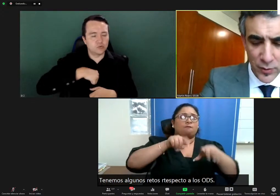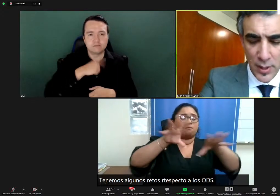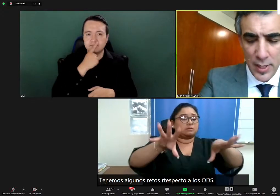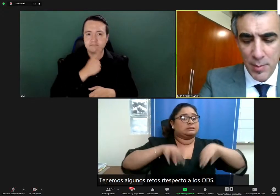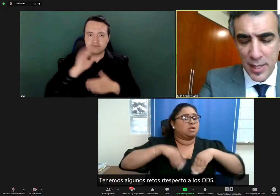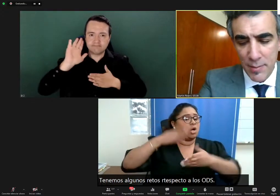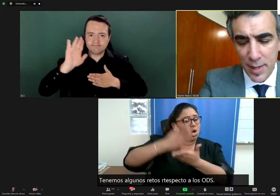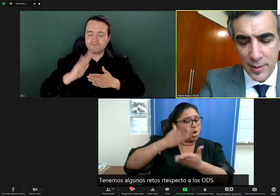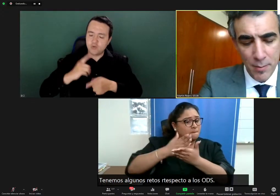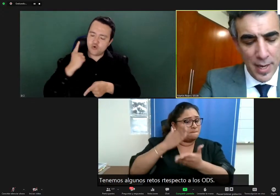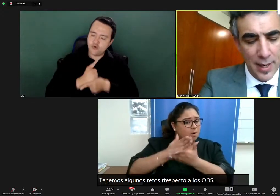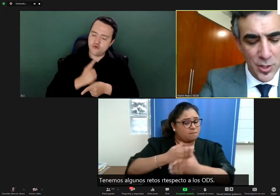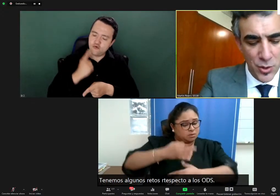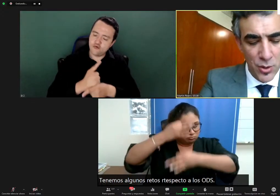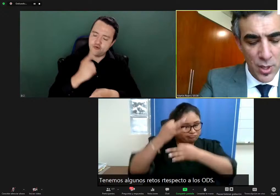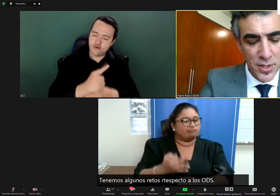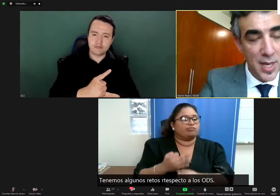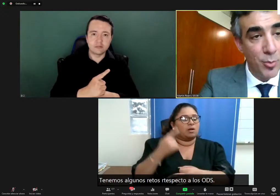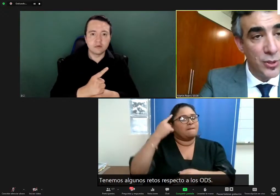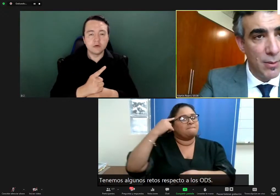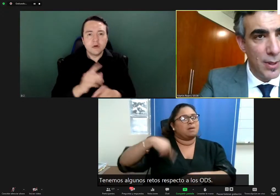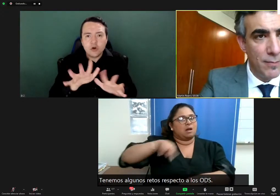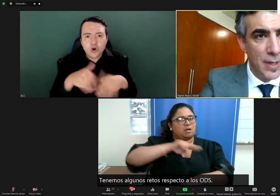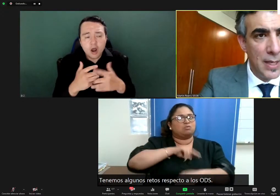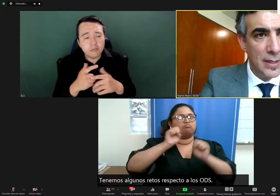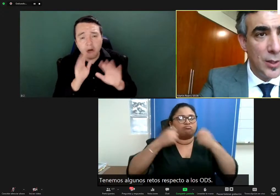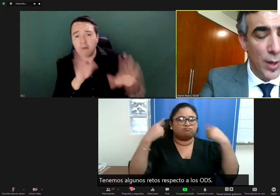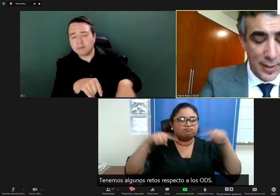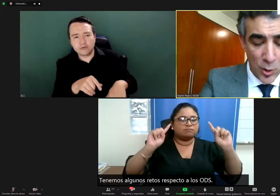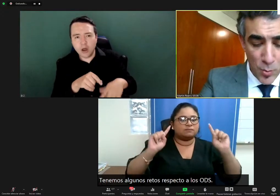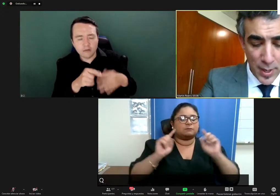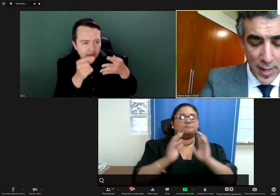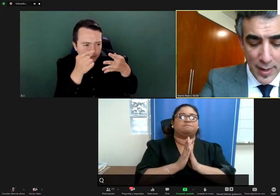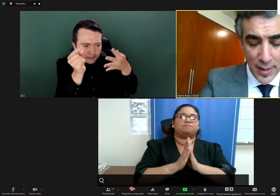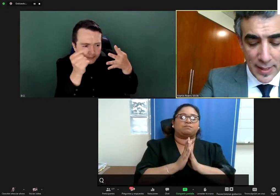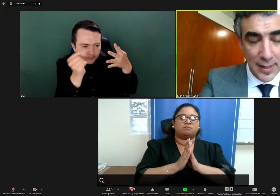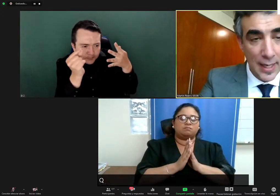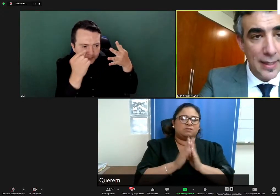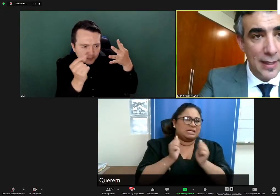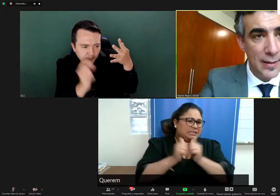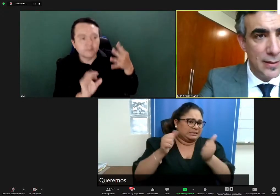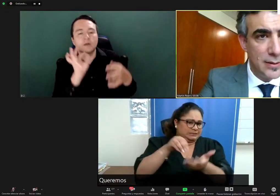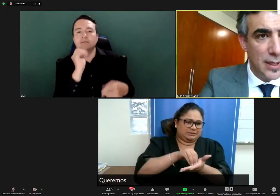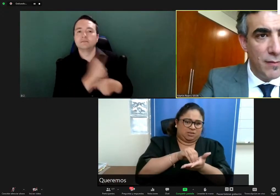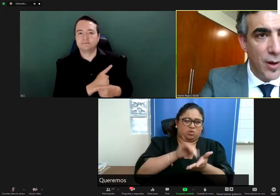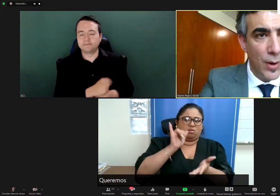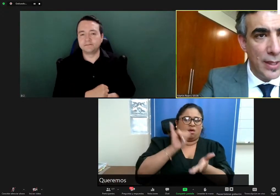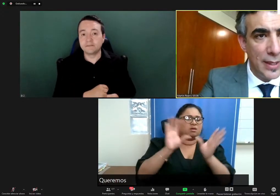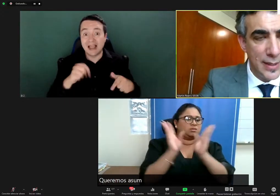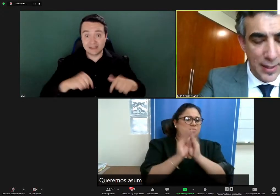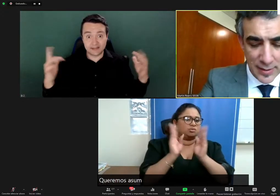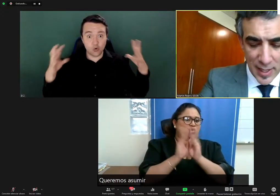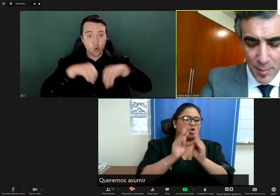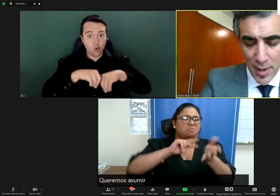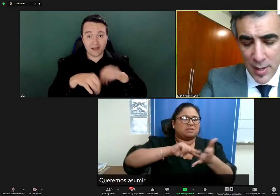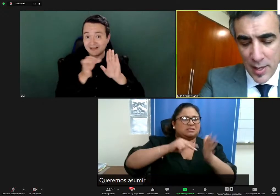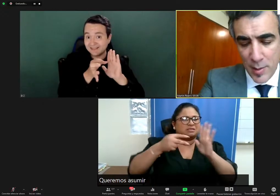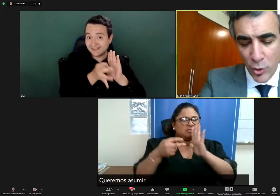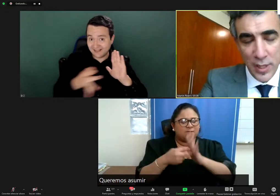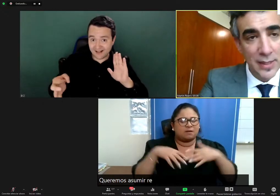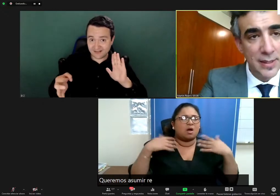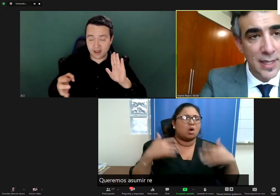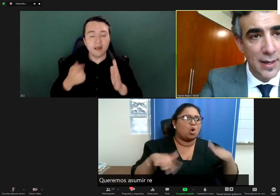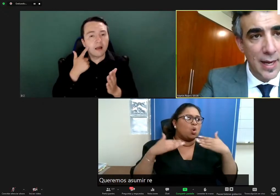to take on specific commitments that are measurable for this to be a possibility the satellite summit